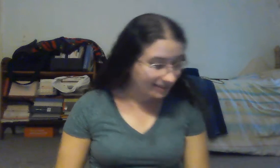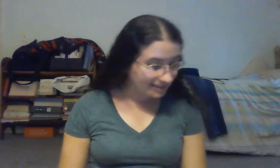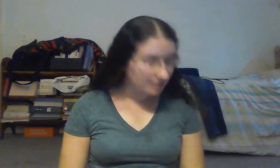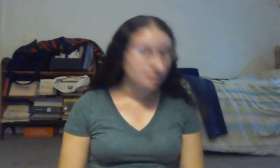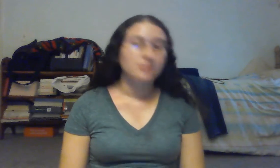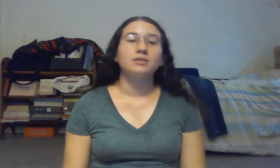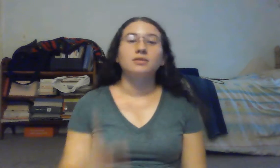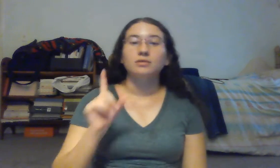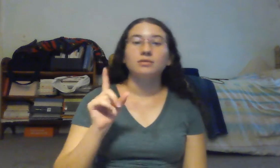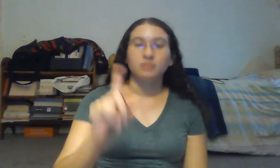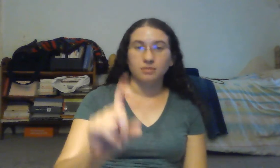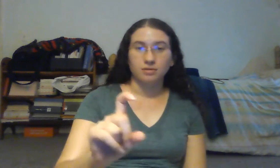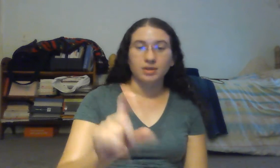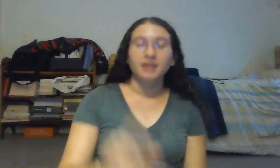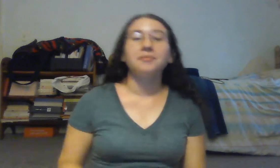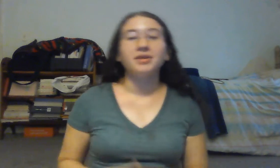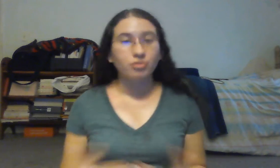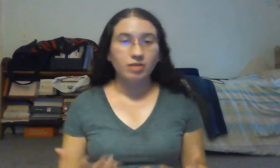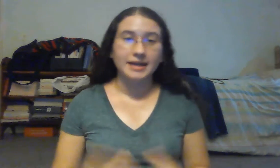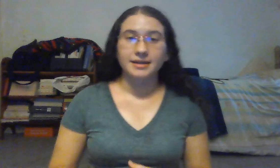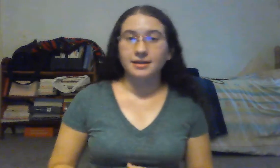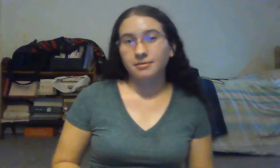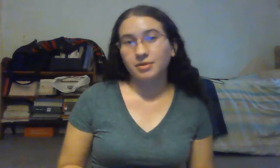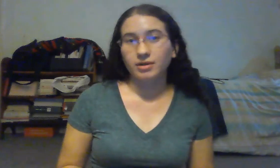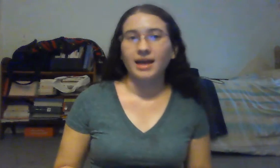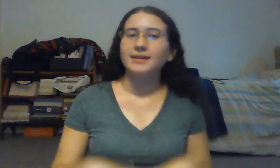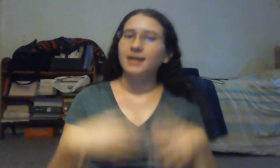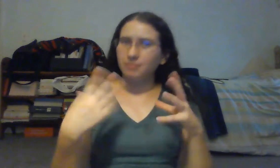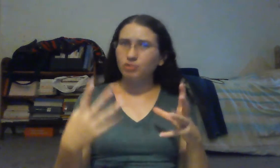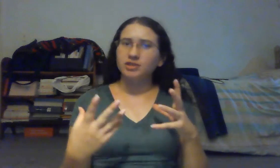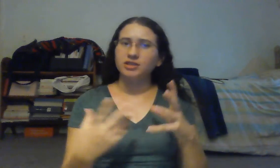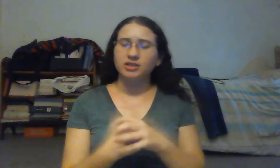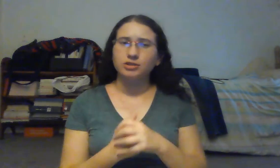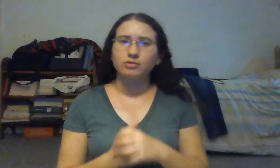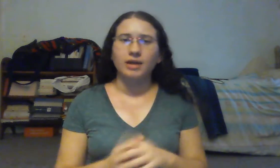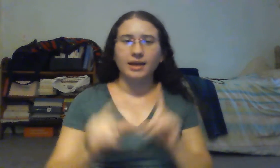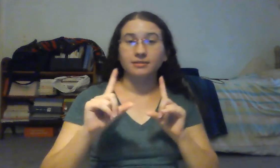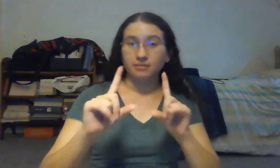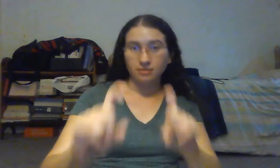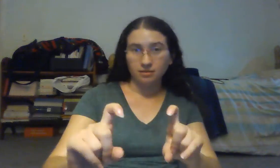Ask. It can be two-handed, it can be one-handed. I mostly see two hands.